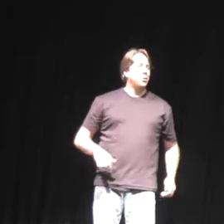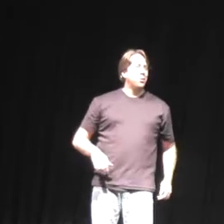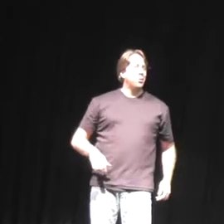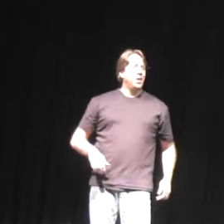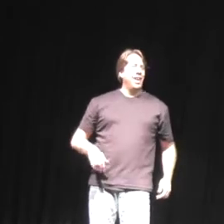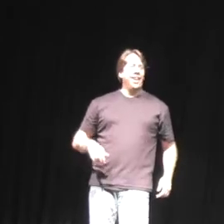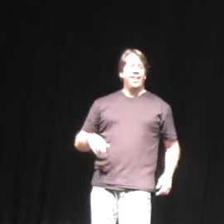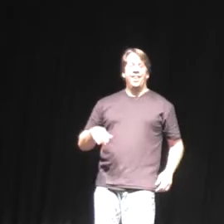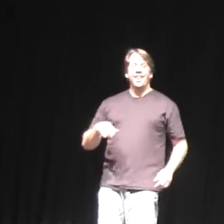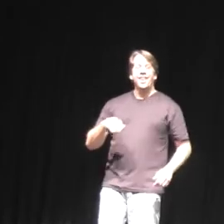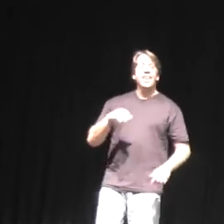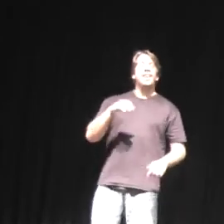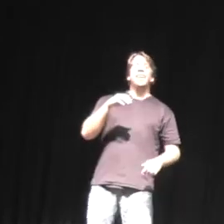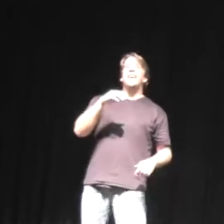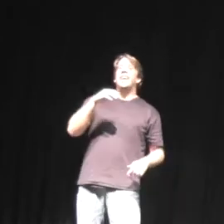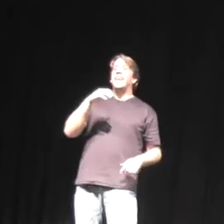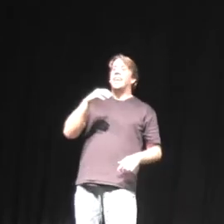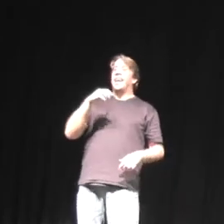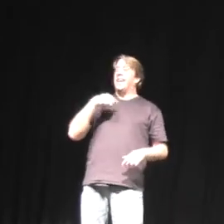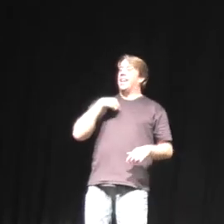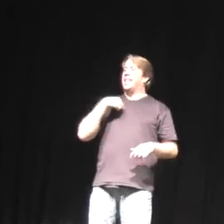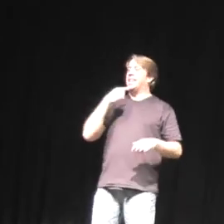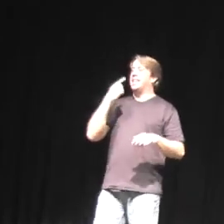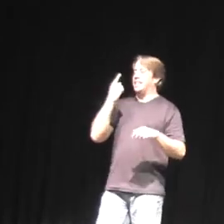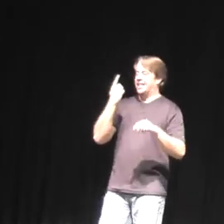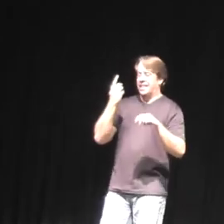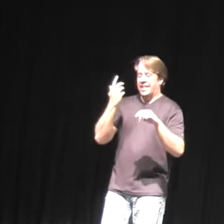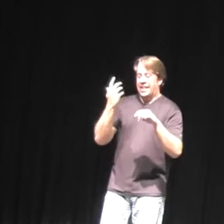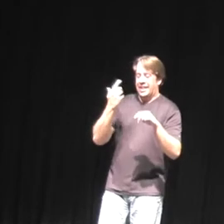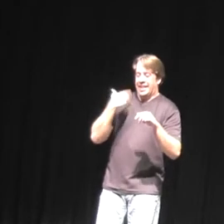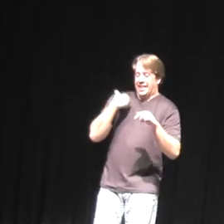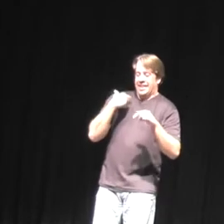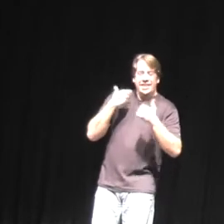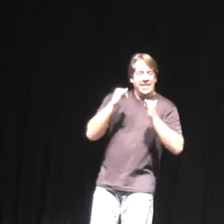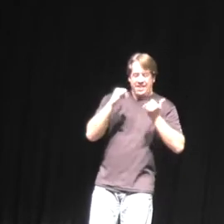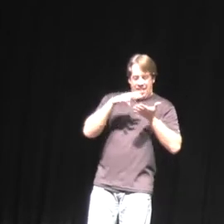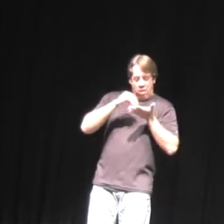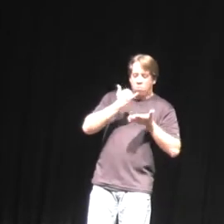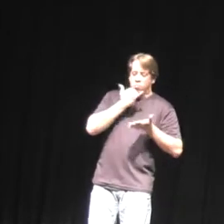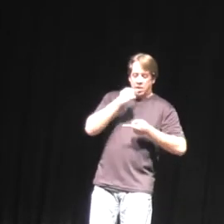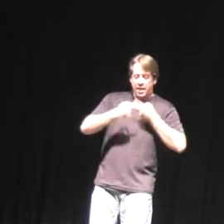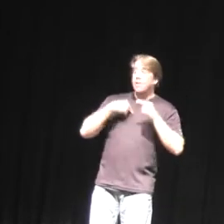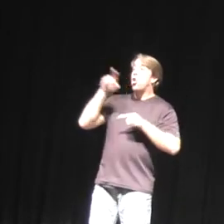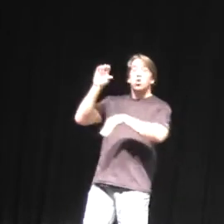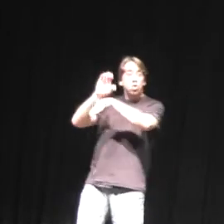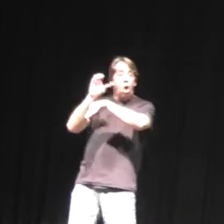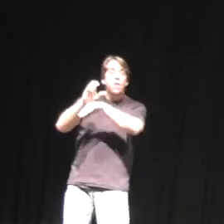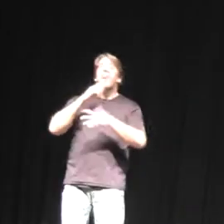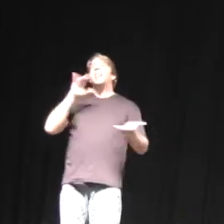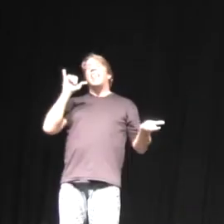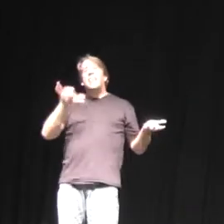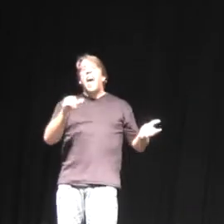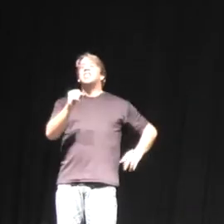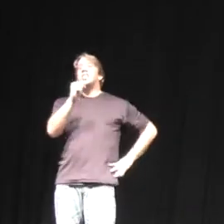as an adult, I can't shake it. I'm interpreting at church, well, that sucks. And I'm like, oh, no.